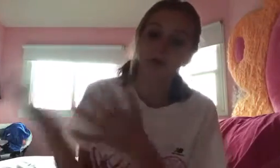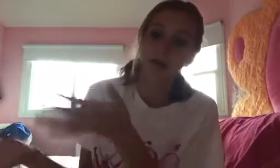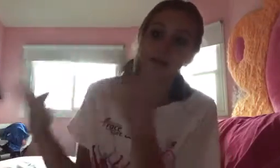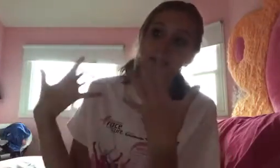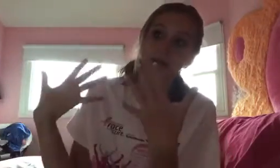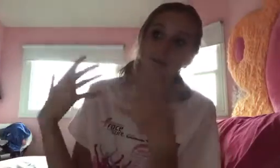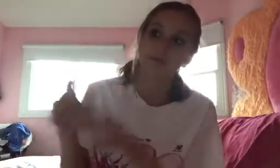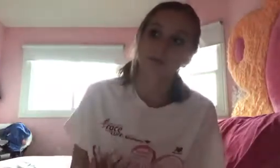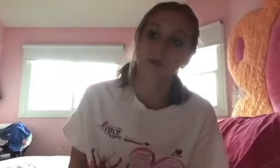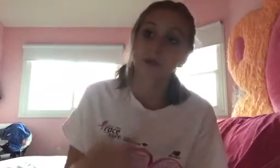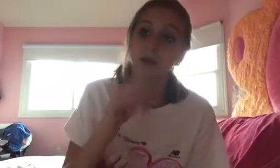let him in.